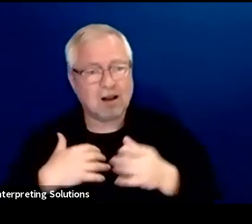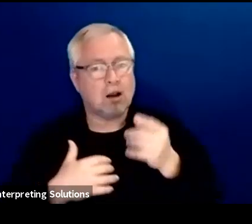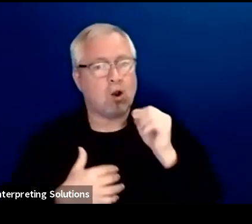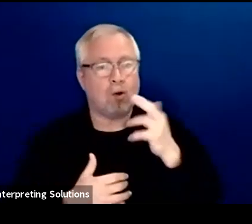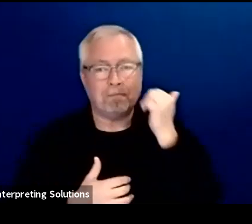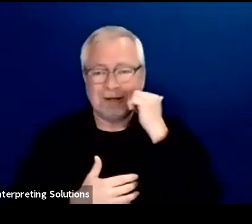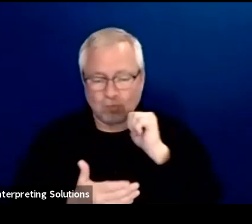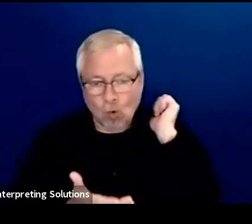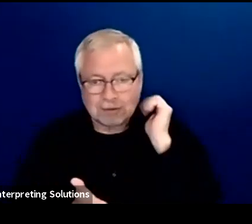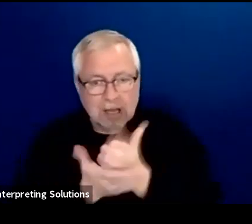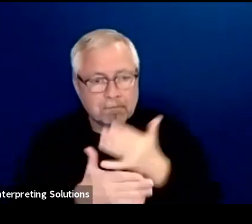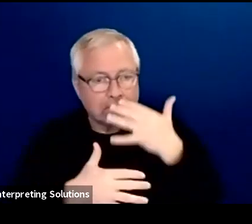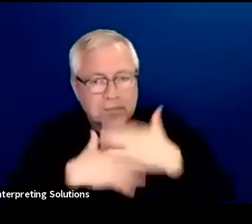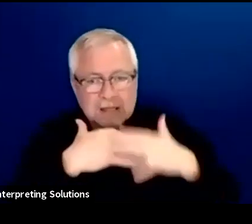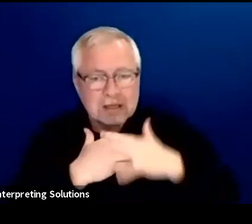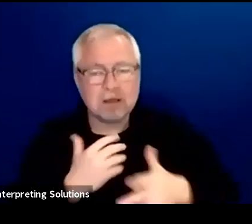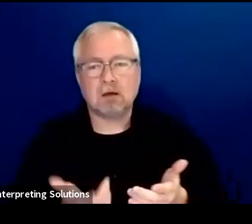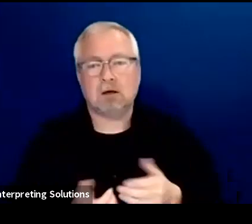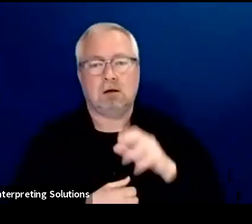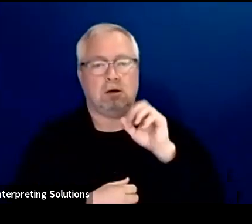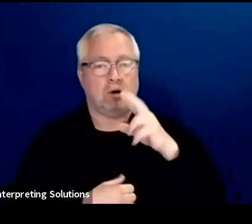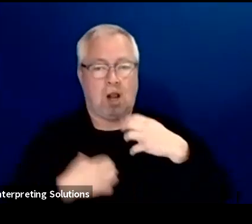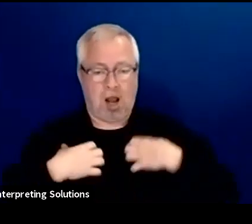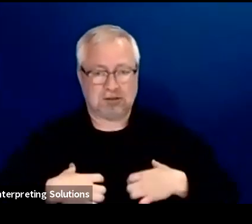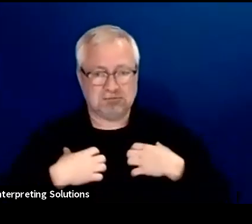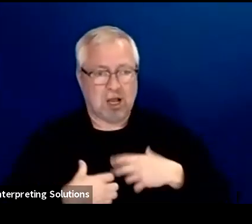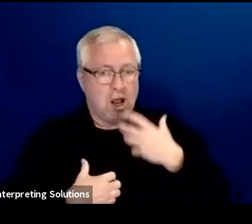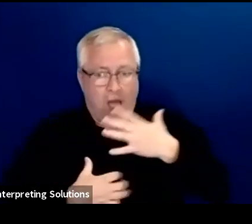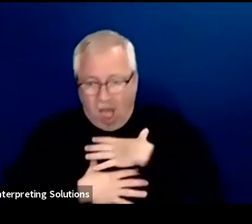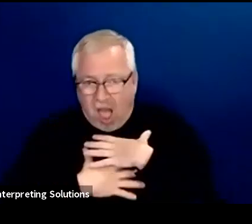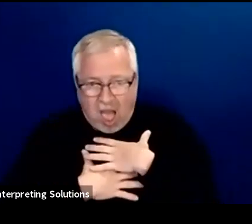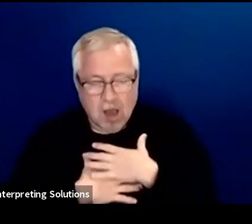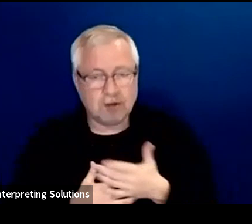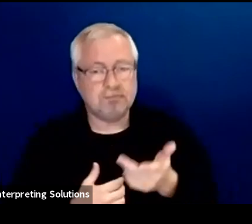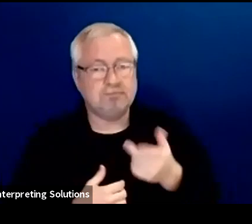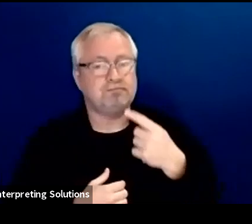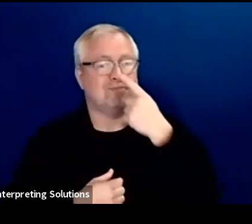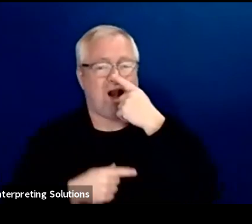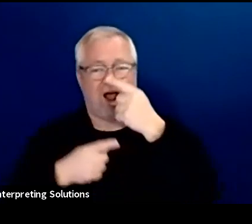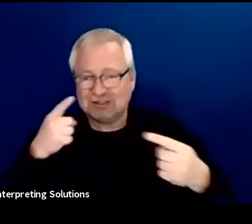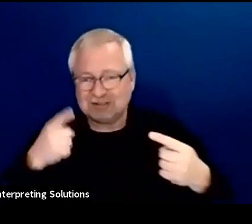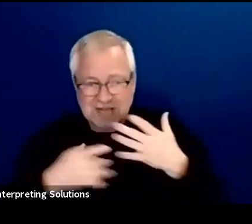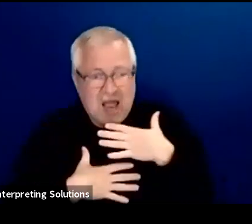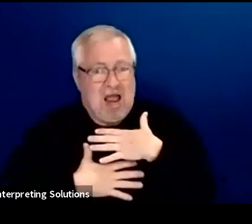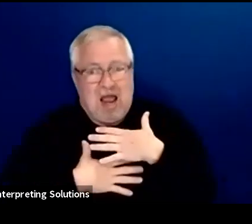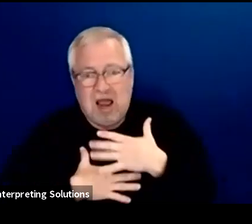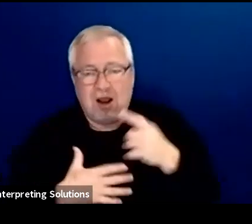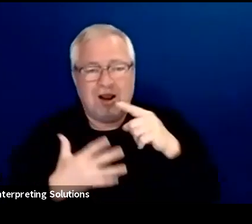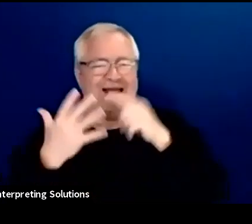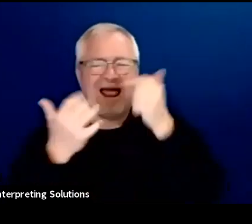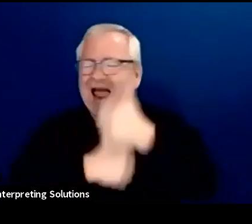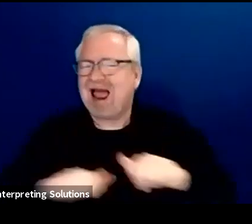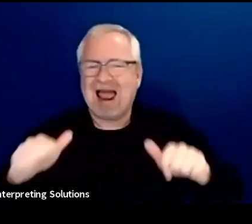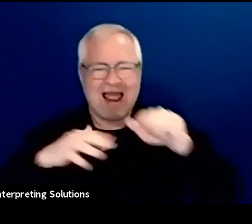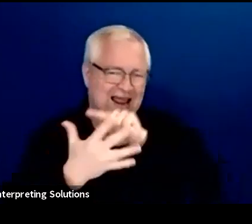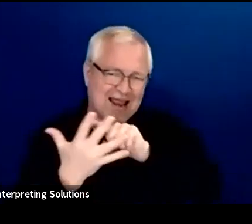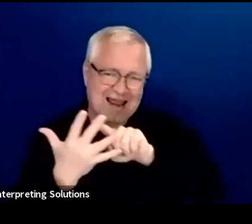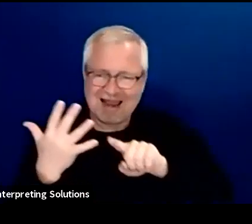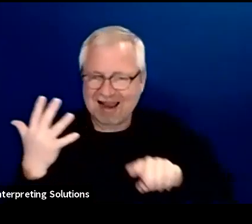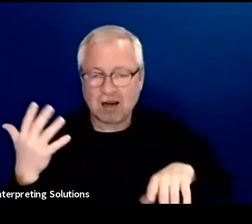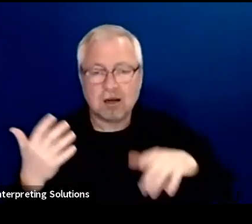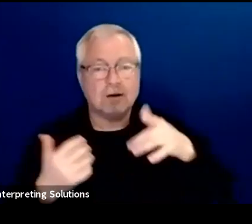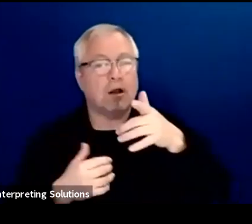or allergies, anaphylaxis, sudden loss of consciousness, signs of a stroke or heart attack. Delaying or not seeking treatment